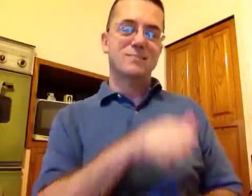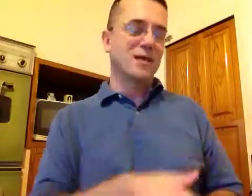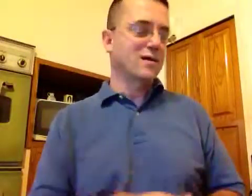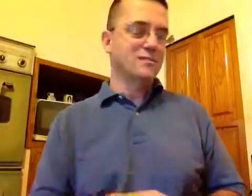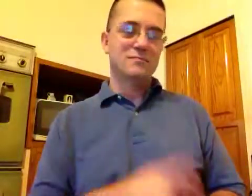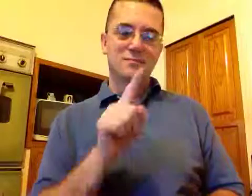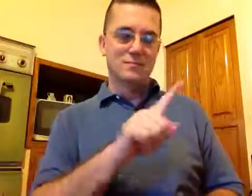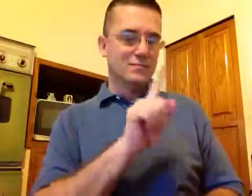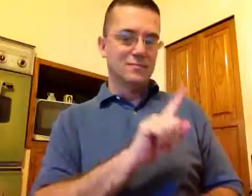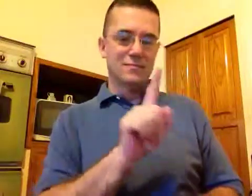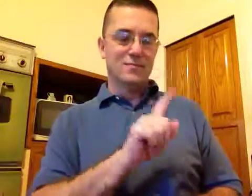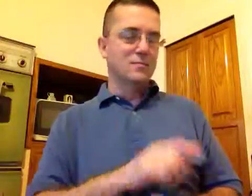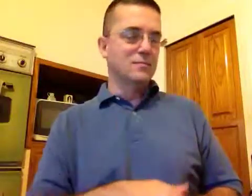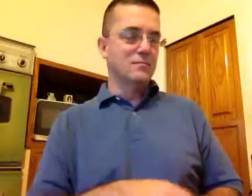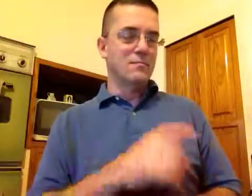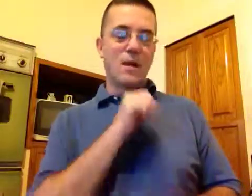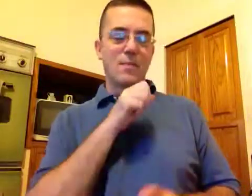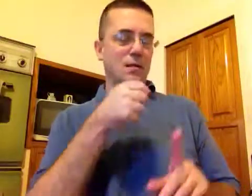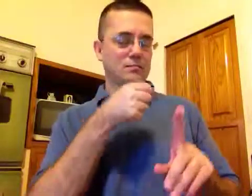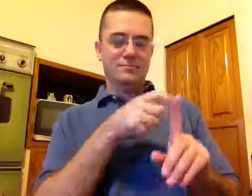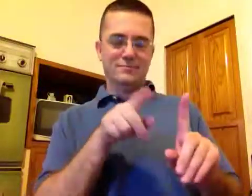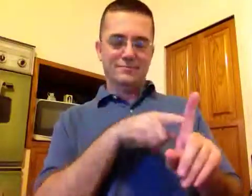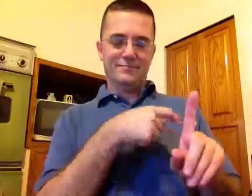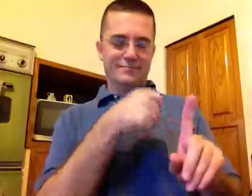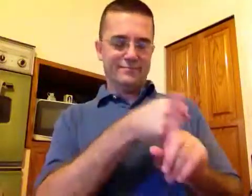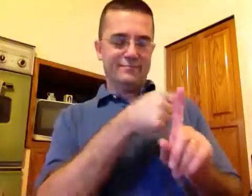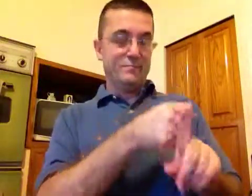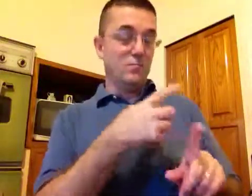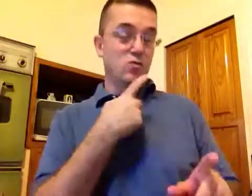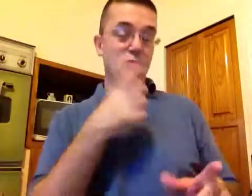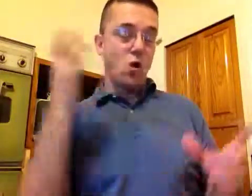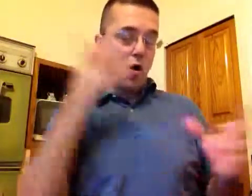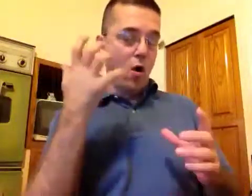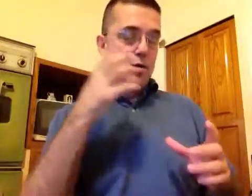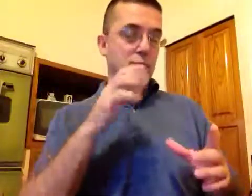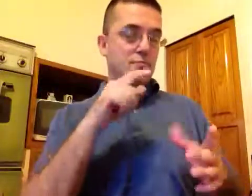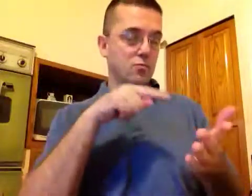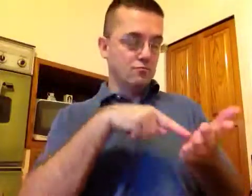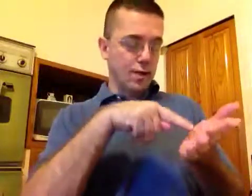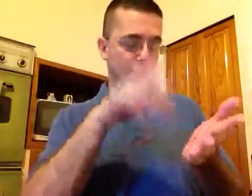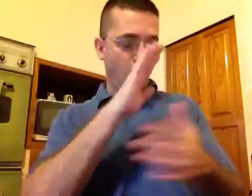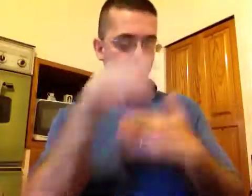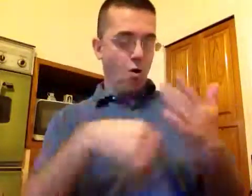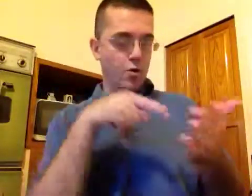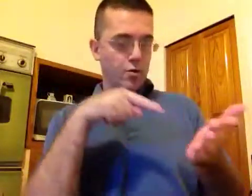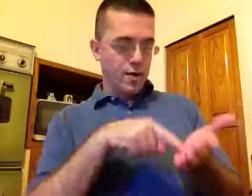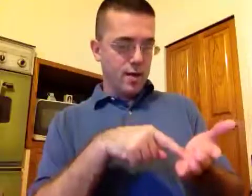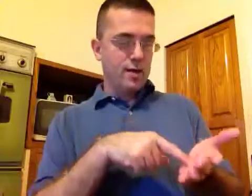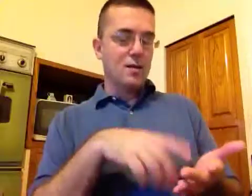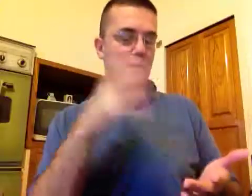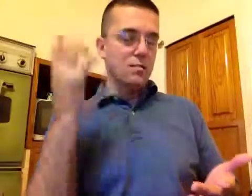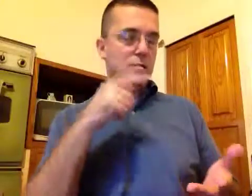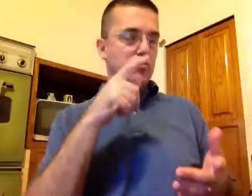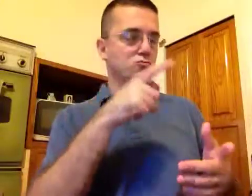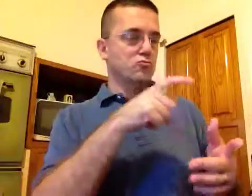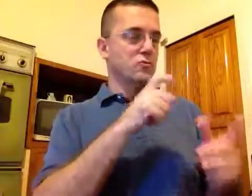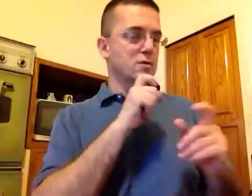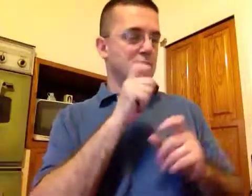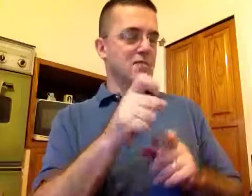and I'm not beating you up because you really did do a great thing in the sense that you paid off all your debt. But somehow you're attributing your